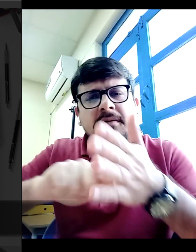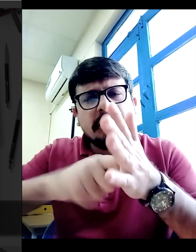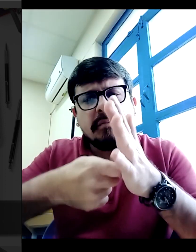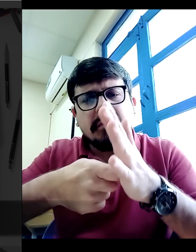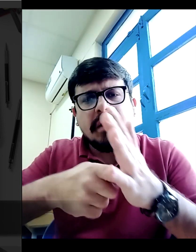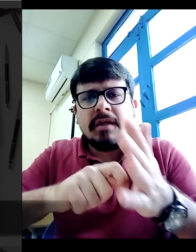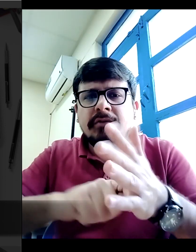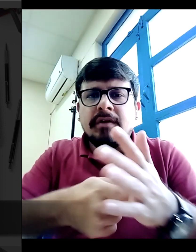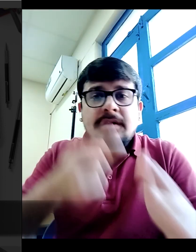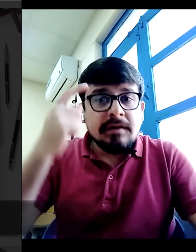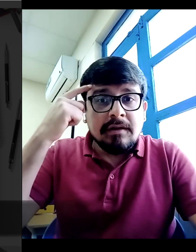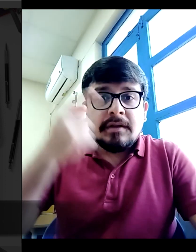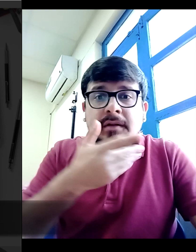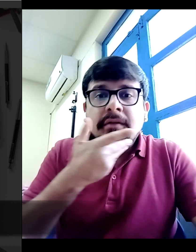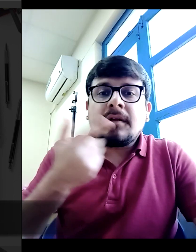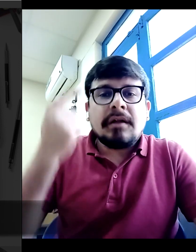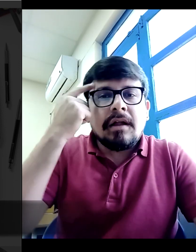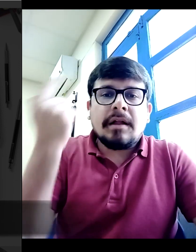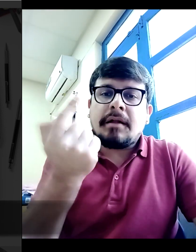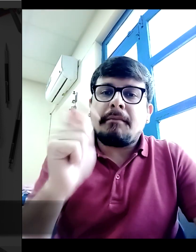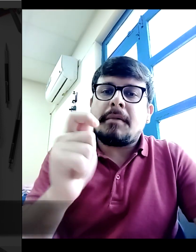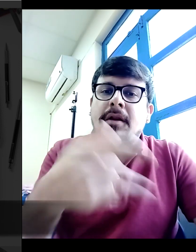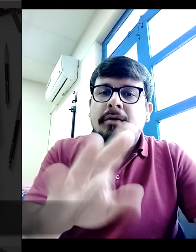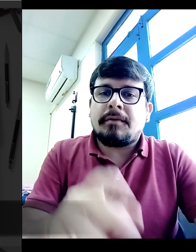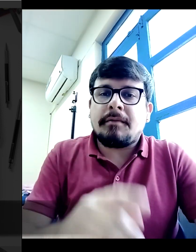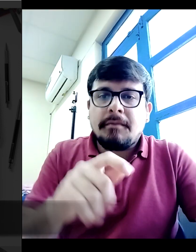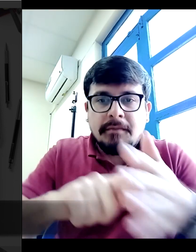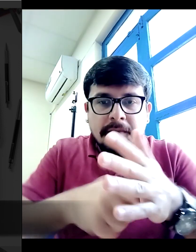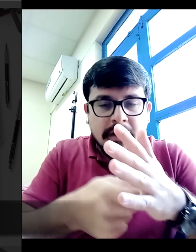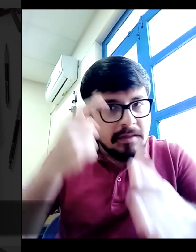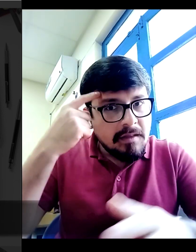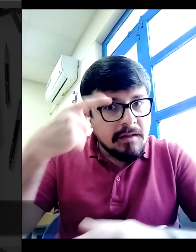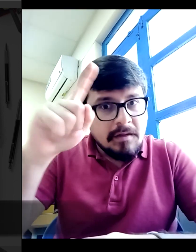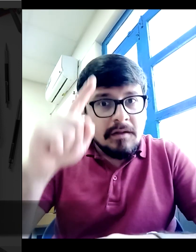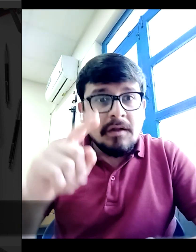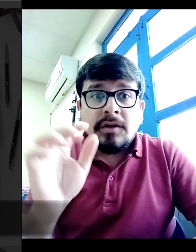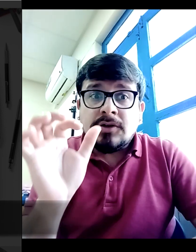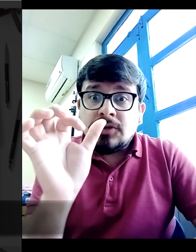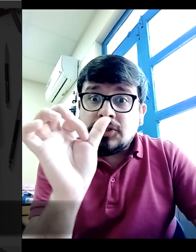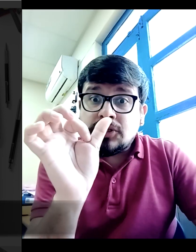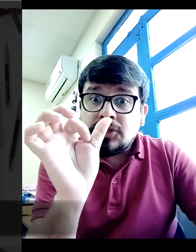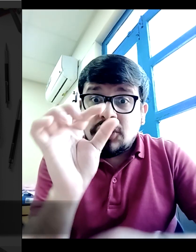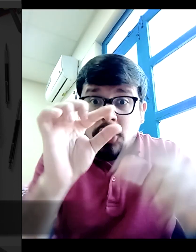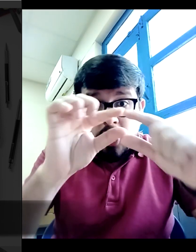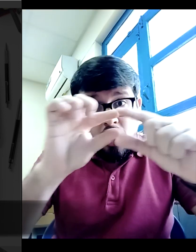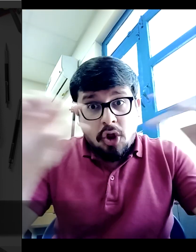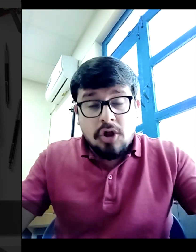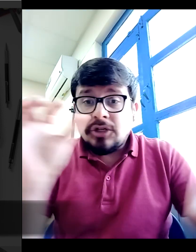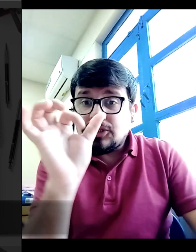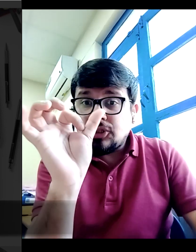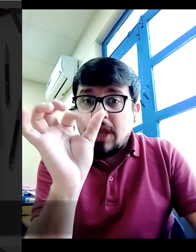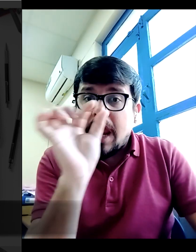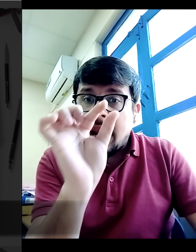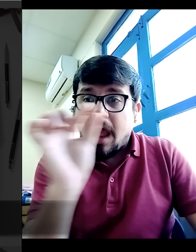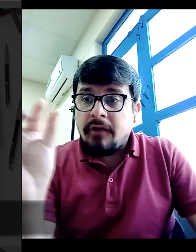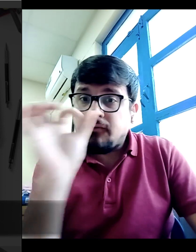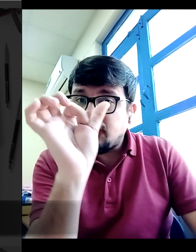Password has to be 6 characters long. So I will choose a 6-character passwords.